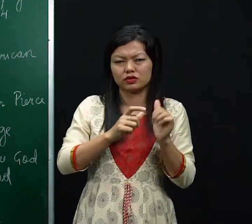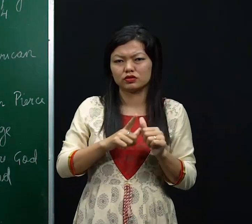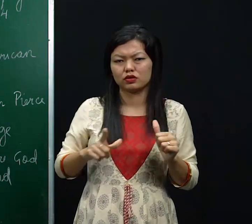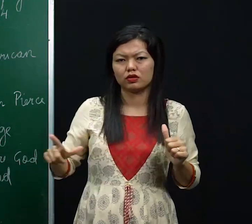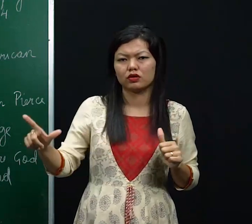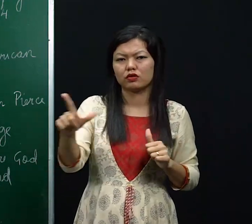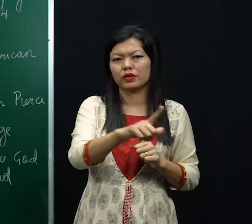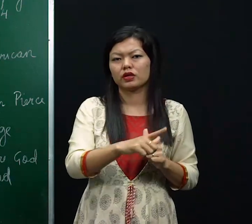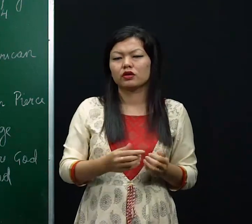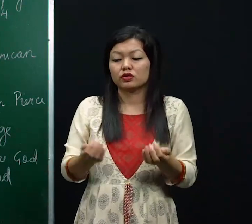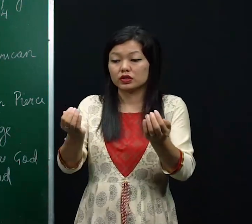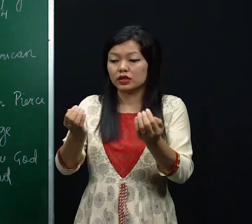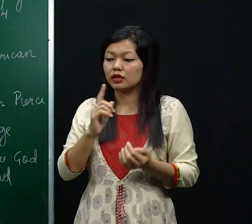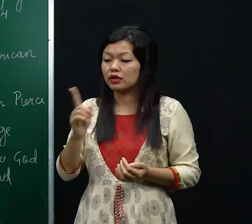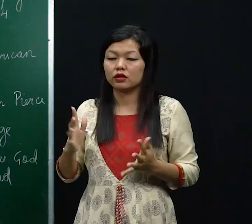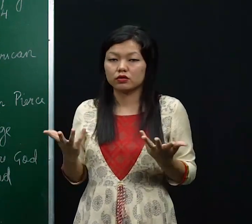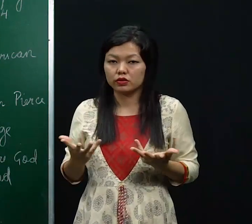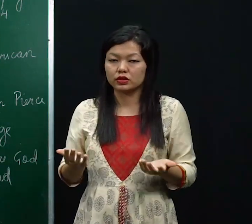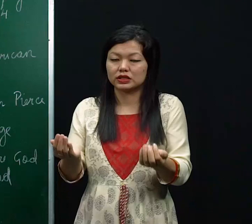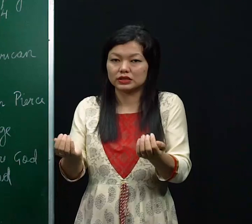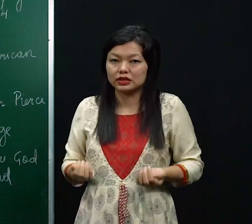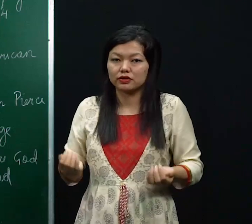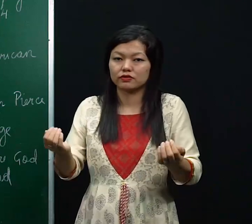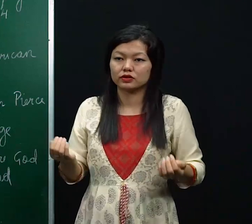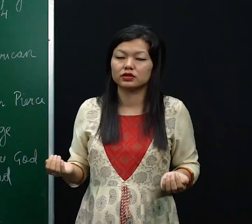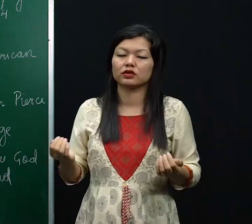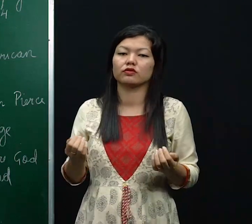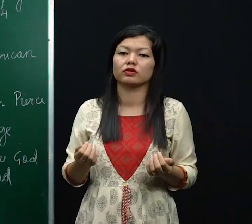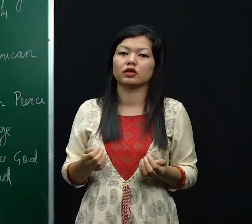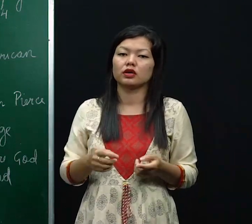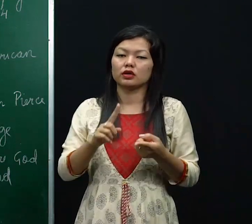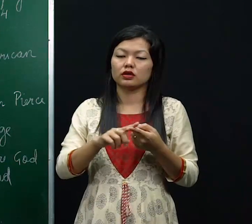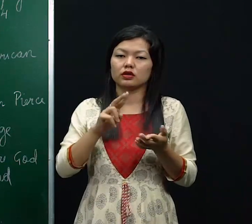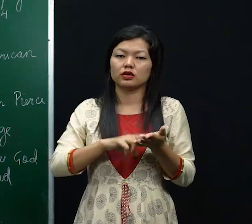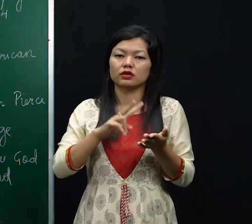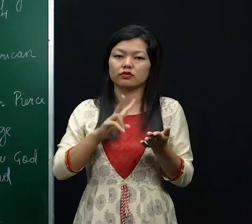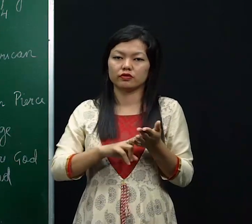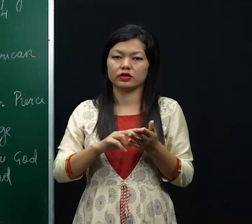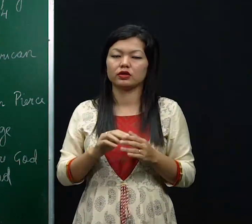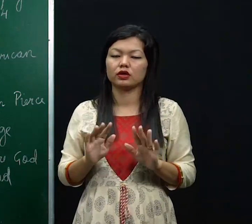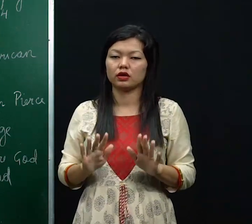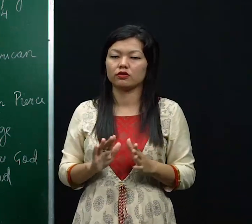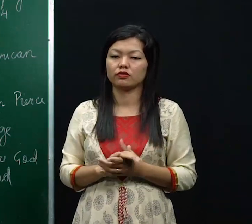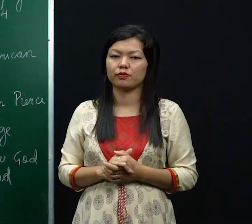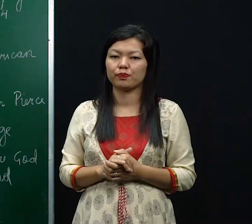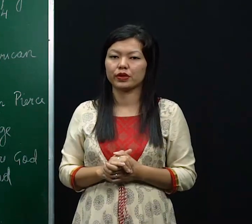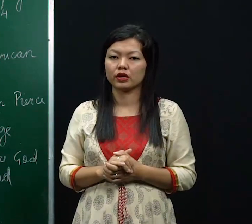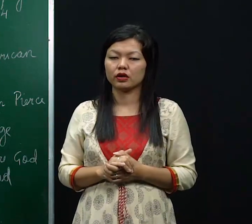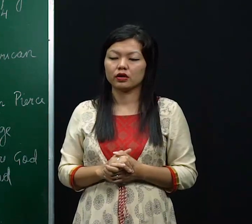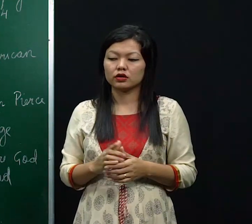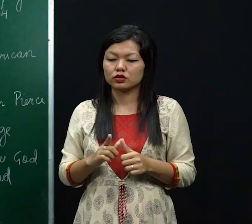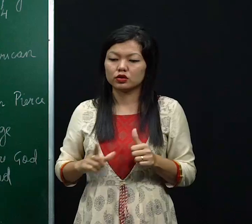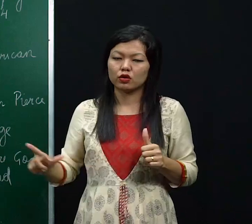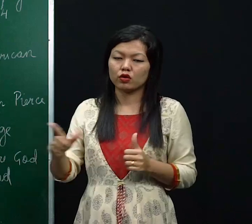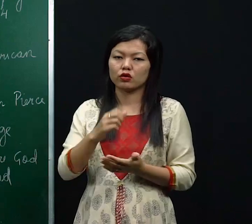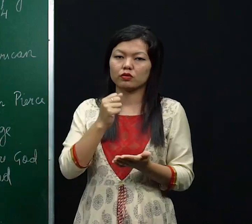environment. It is our brothers and sisters. We consider them to be sacred and consecrated from the rest of the world.